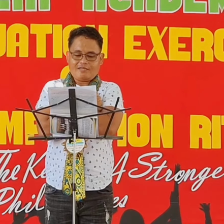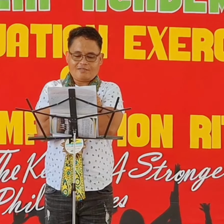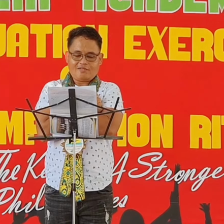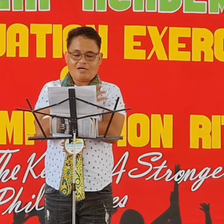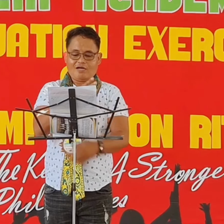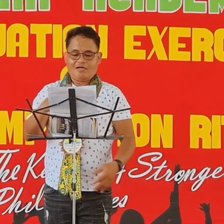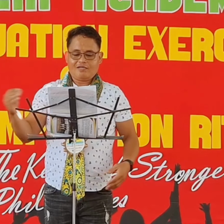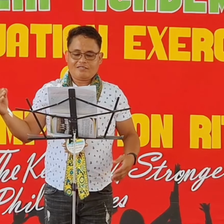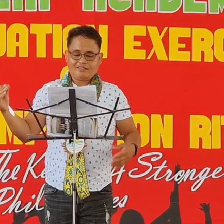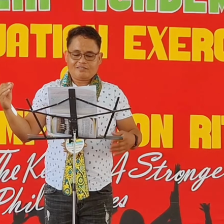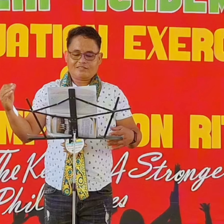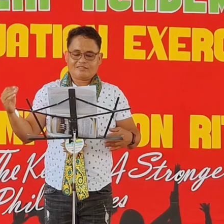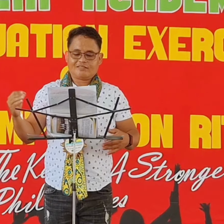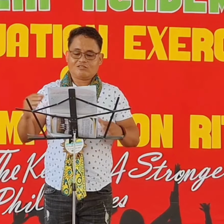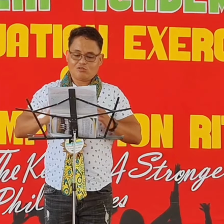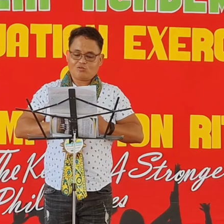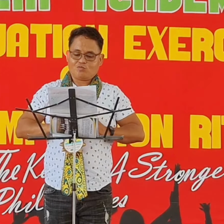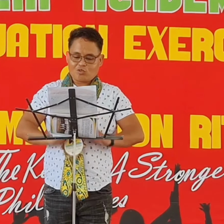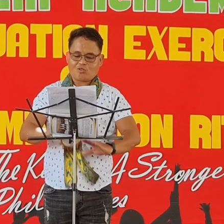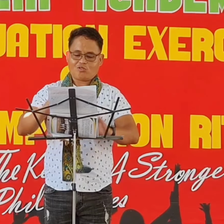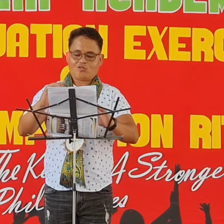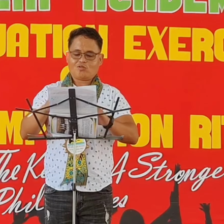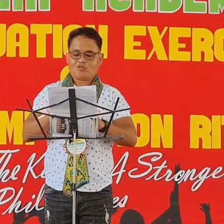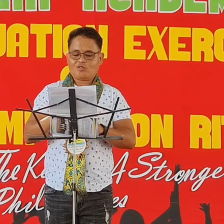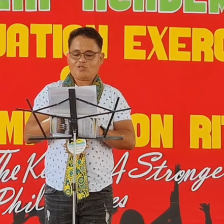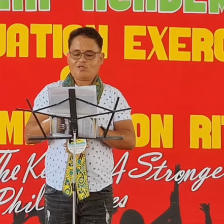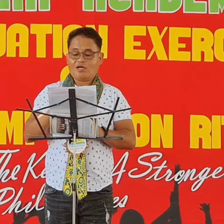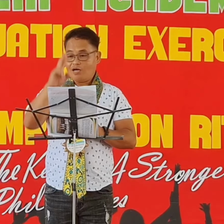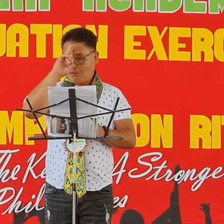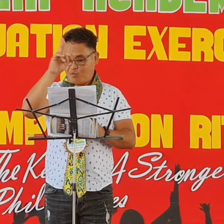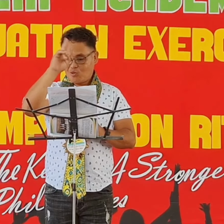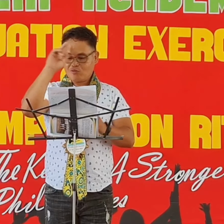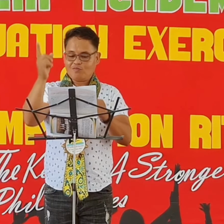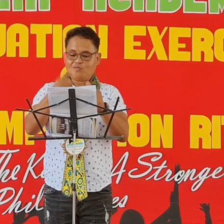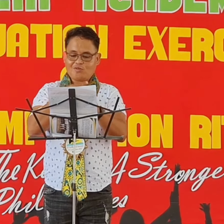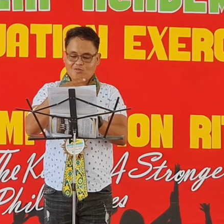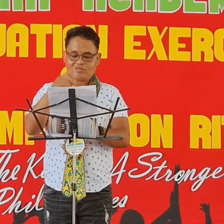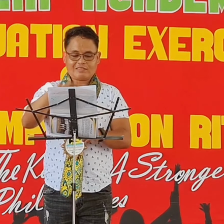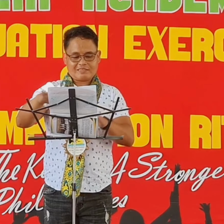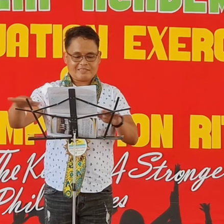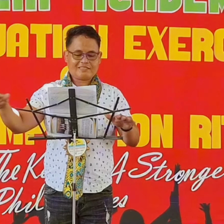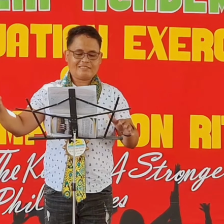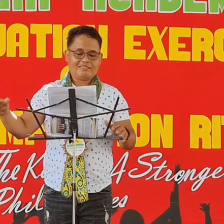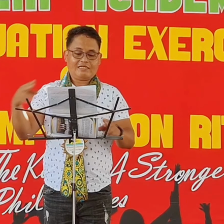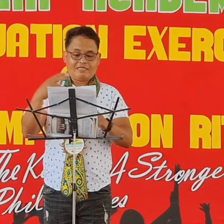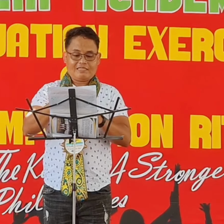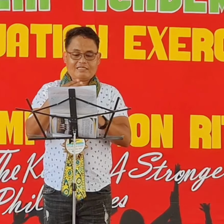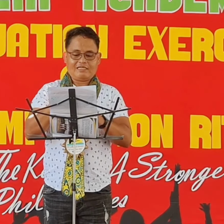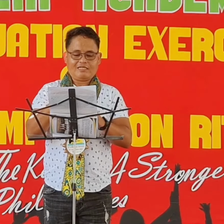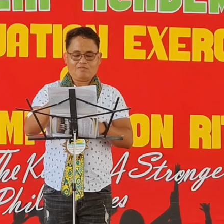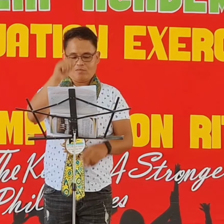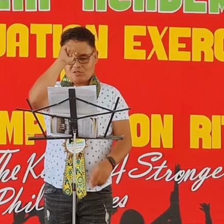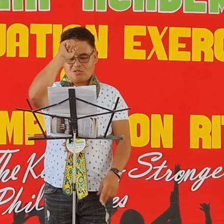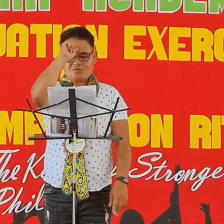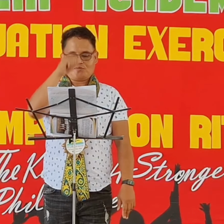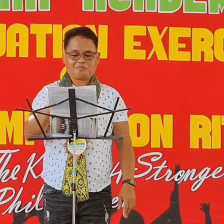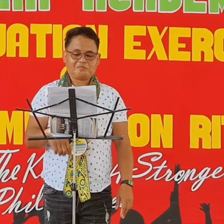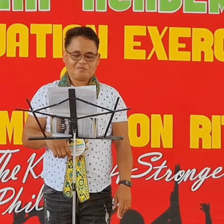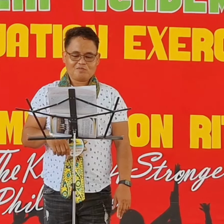My parents were in love and gave birth to a handsome first child named Agapito.